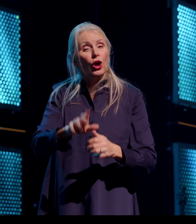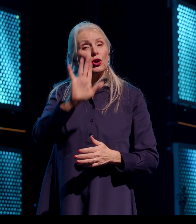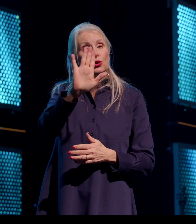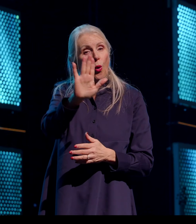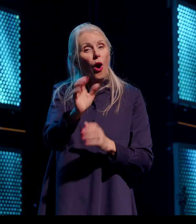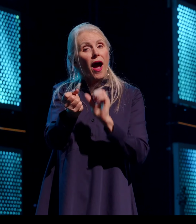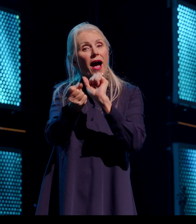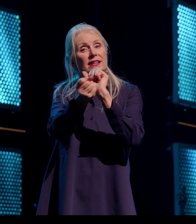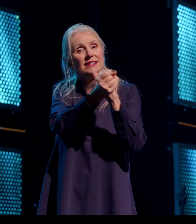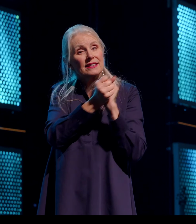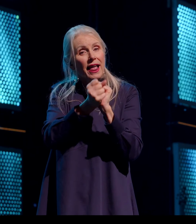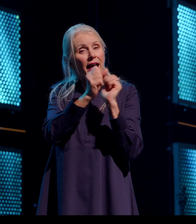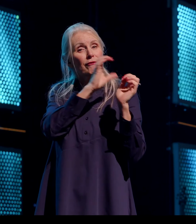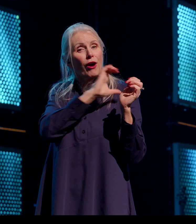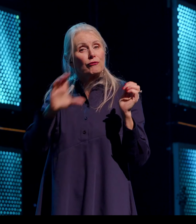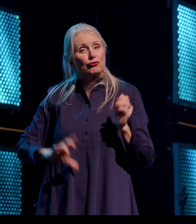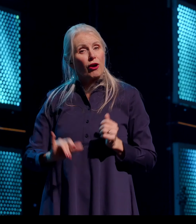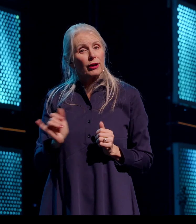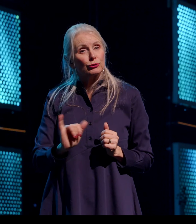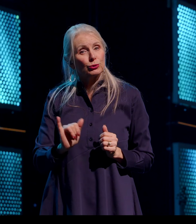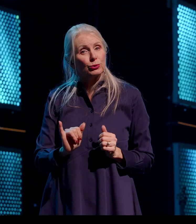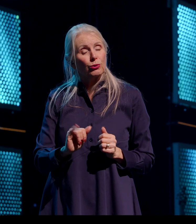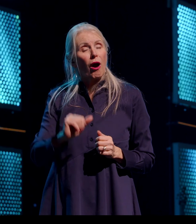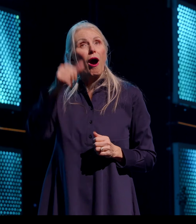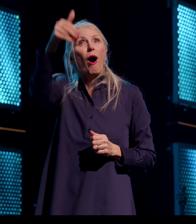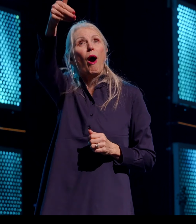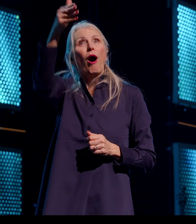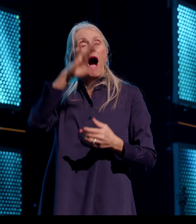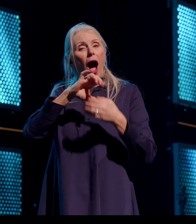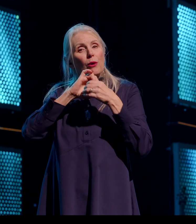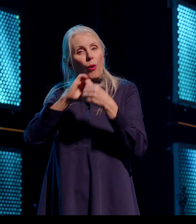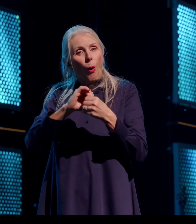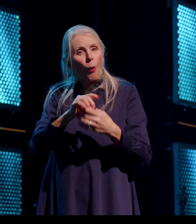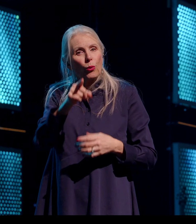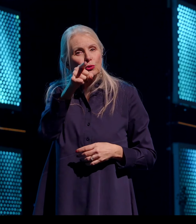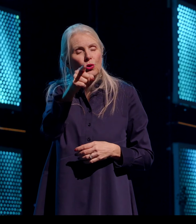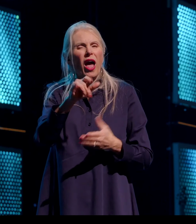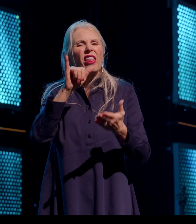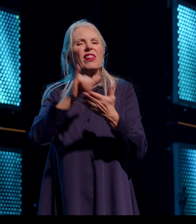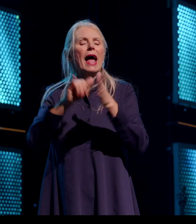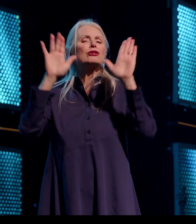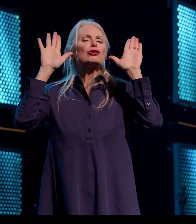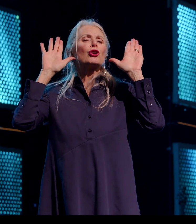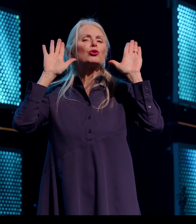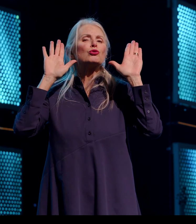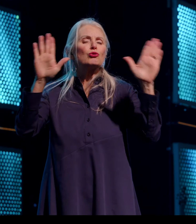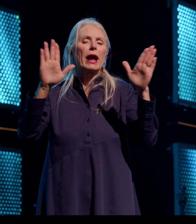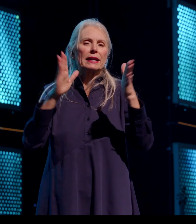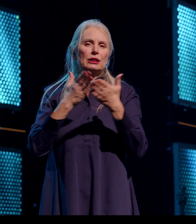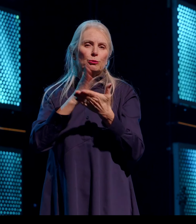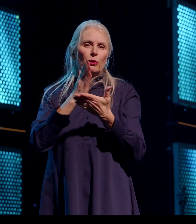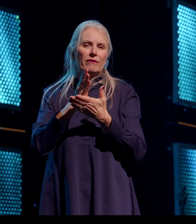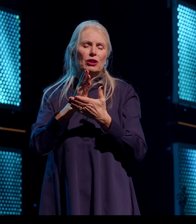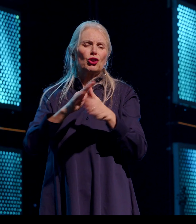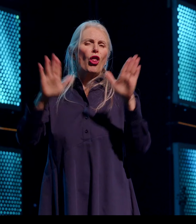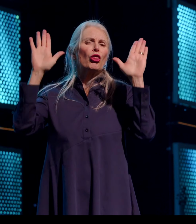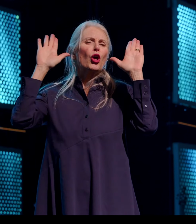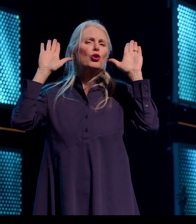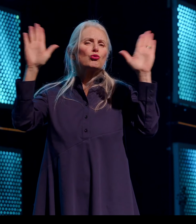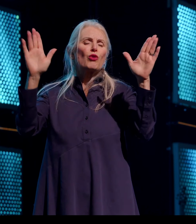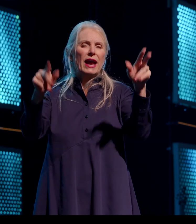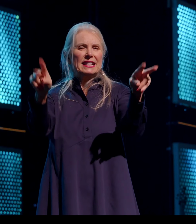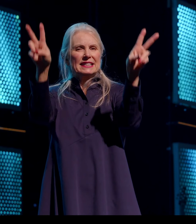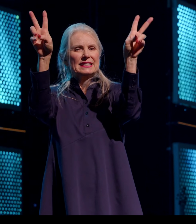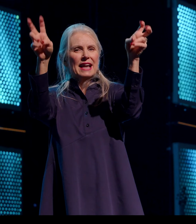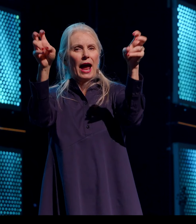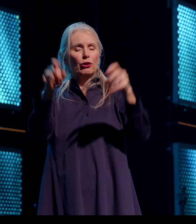slave of Christ and that you are owned by him. And that is the greatest privilege and title that you bear. That you serve the